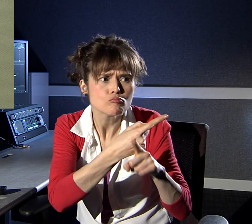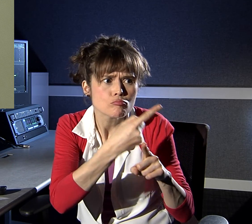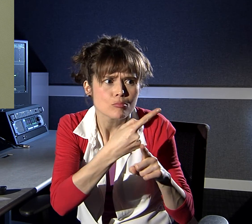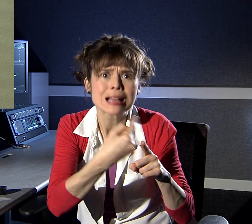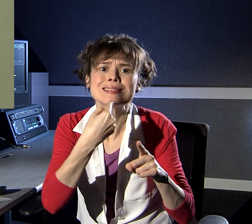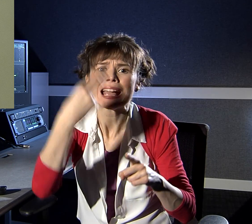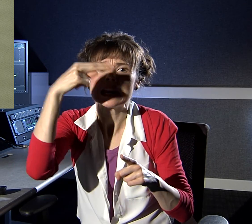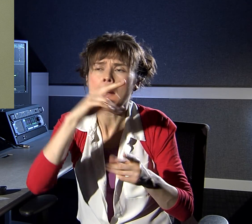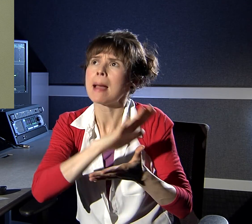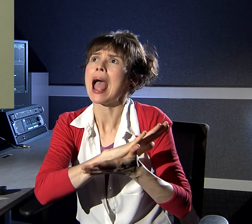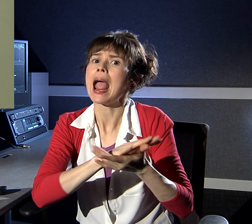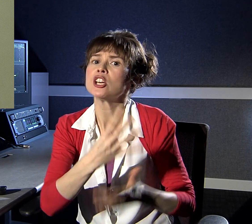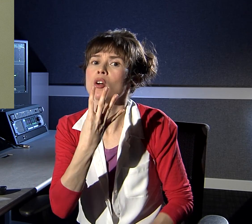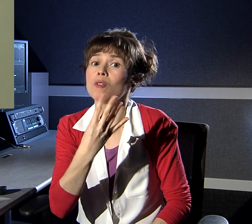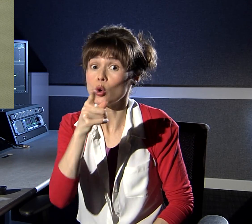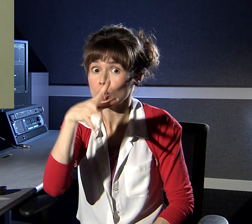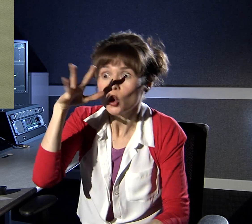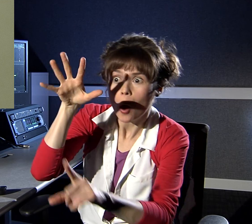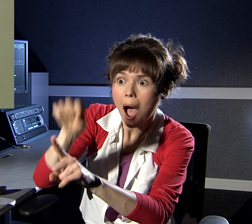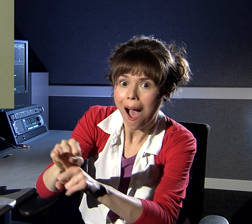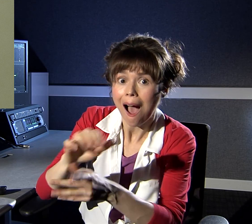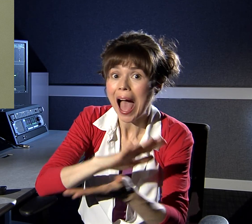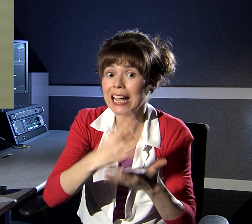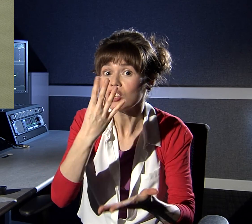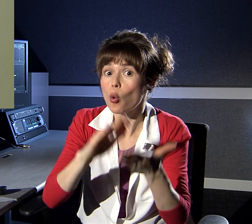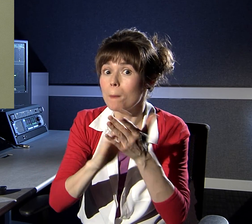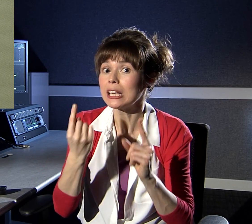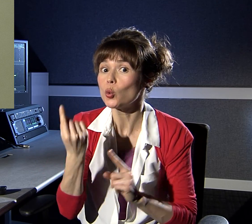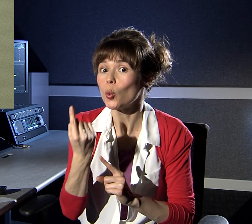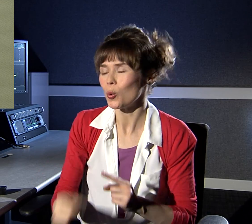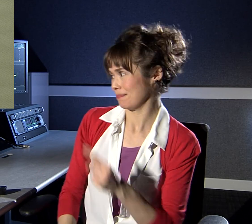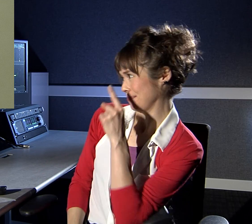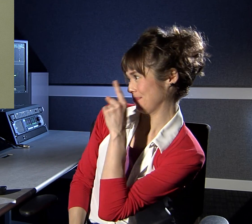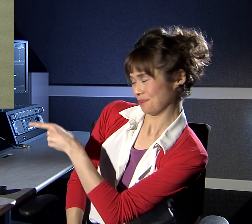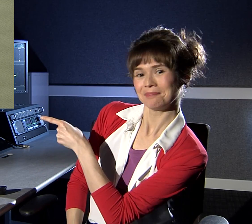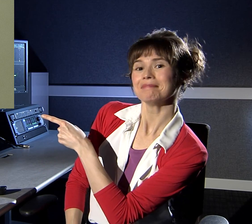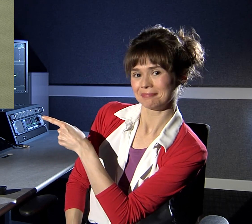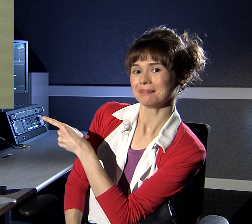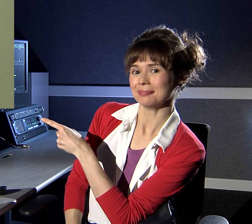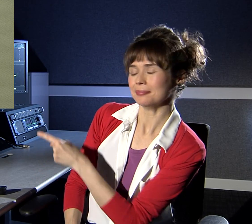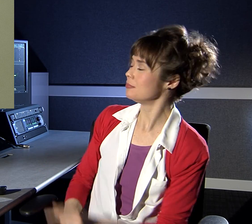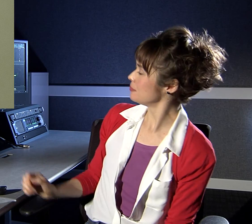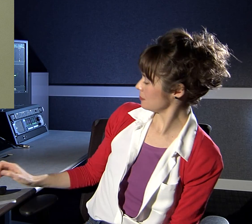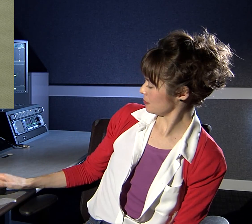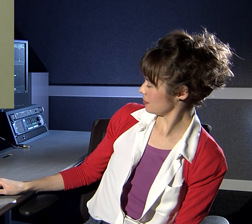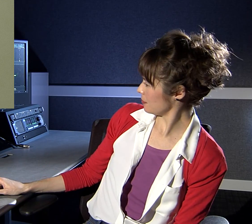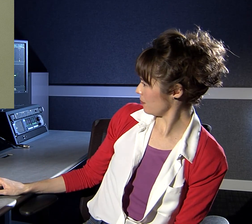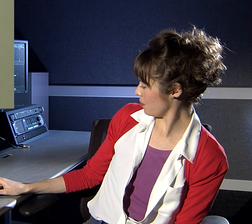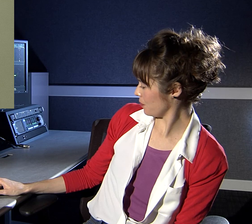there are a fair few mentions of King Henry IV, so when you see that sign name used, you'll know it's him we're talking about.